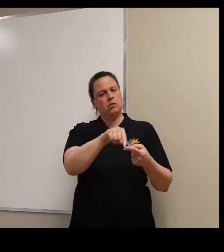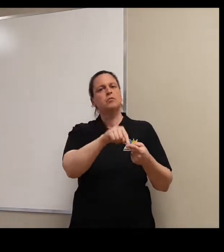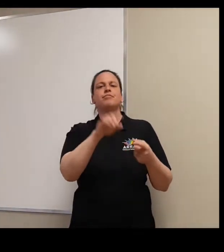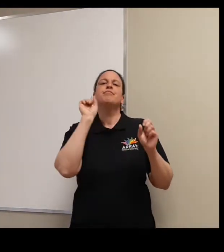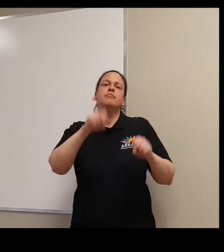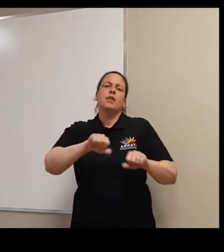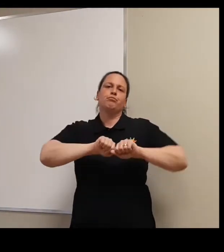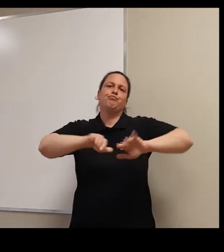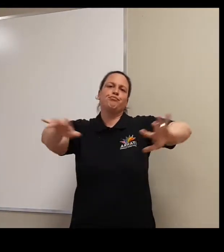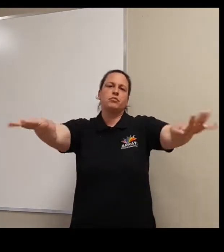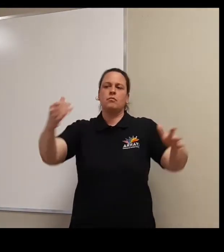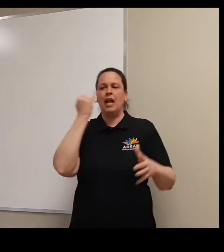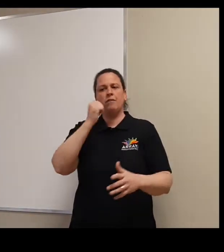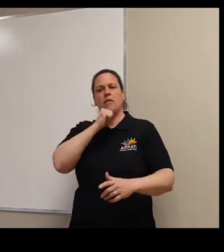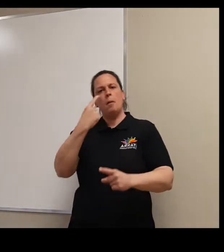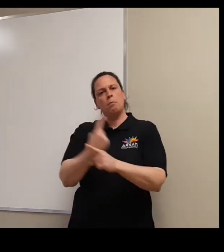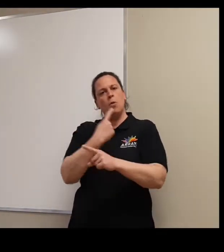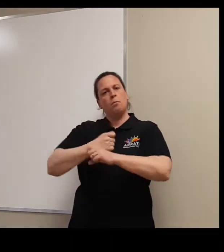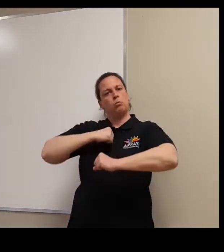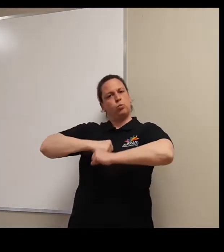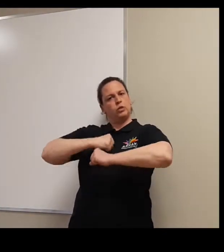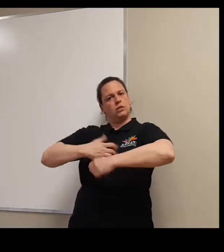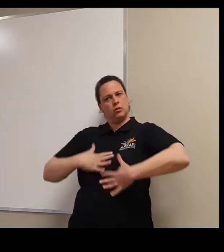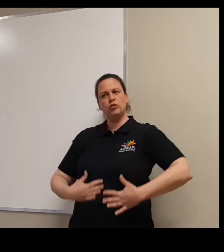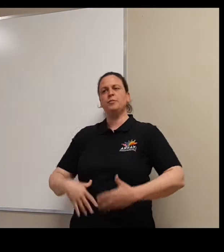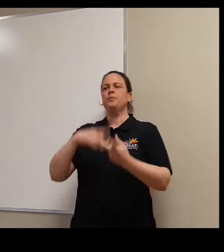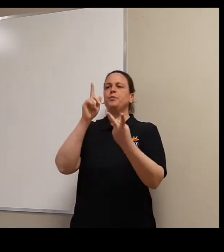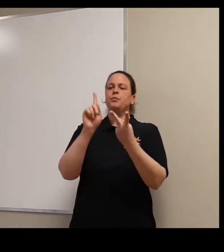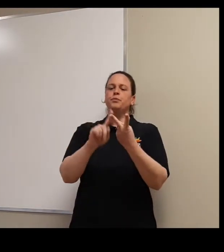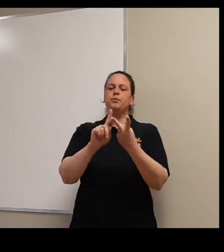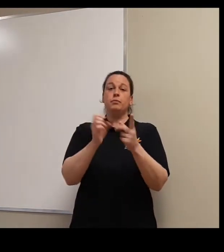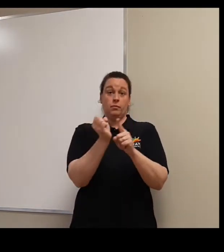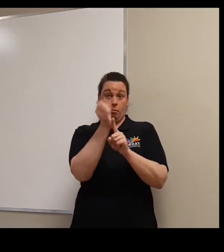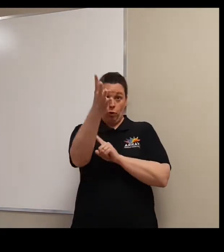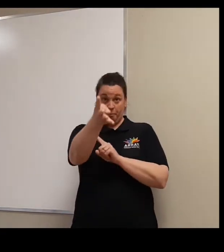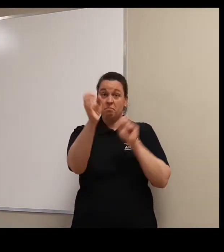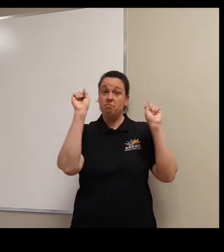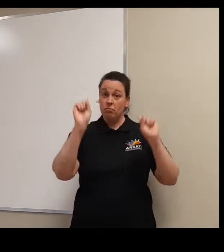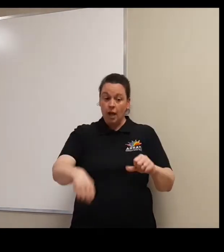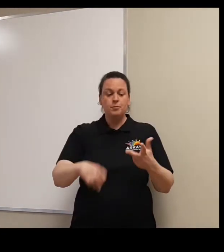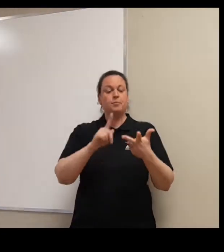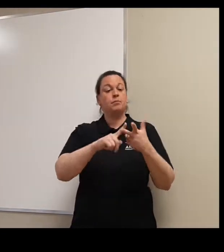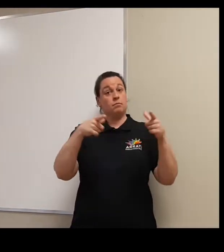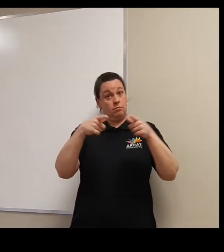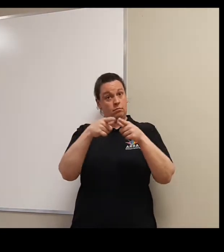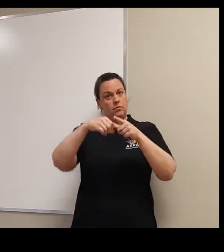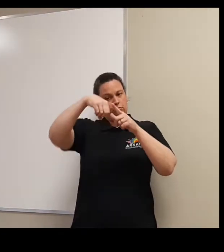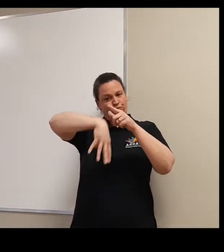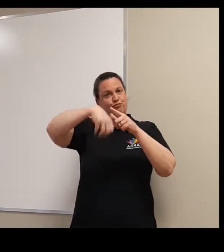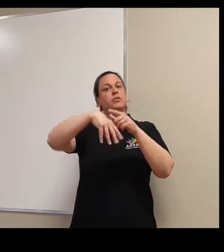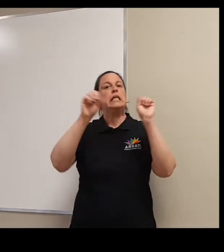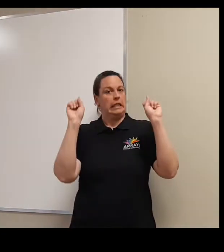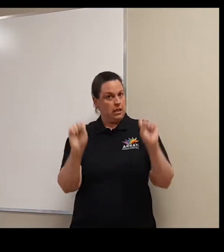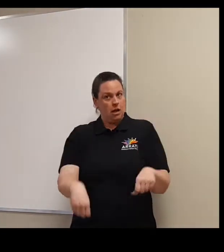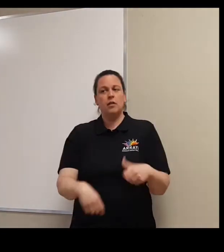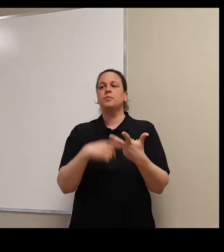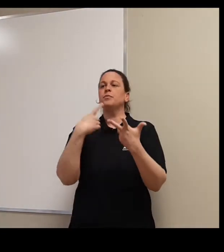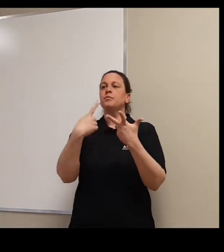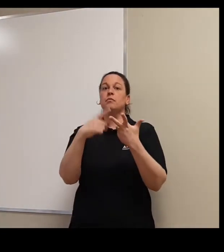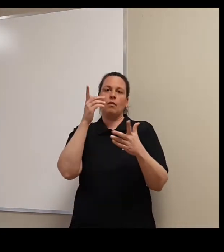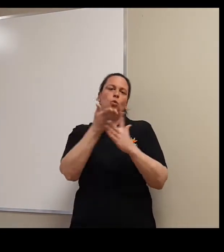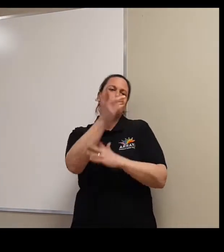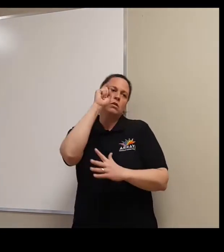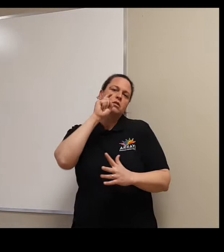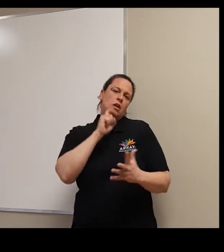blood and could spread through the blood to other people if it isn't handled properly. Other bodily fluids can also